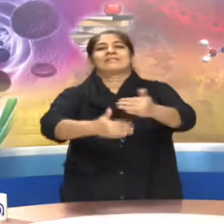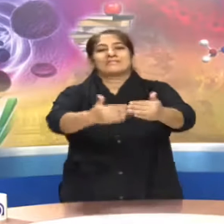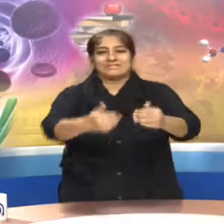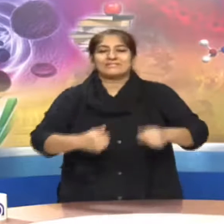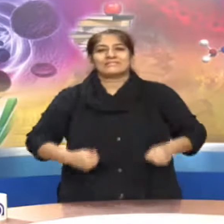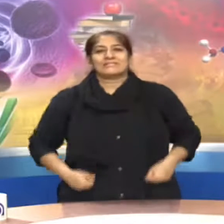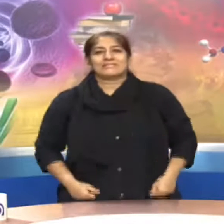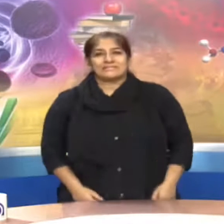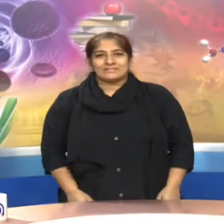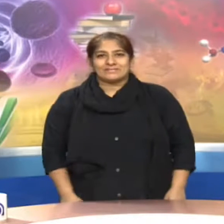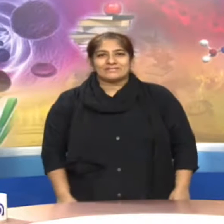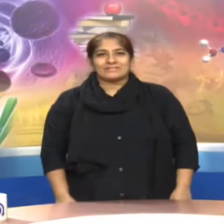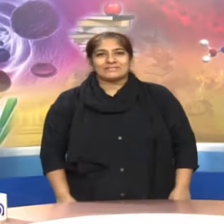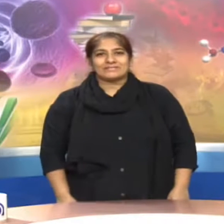for better coordination.